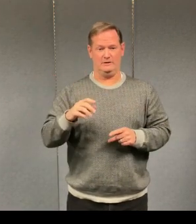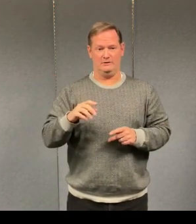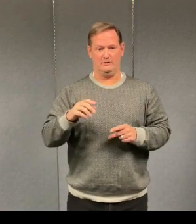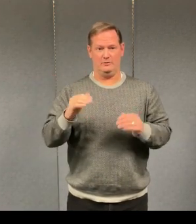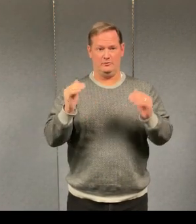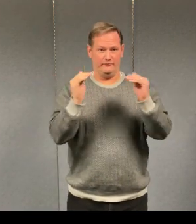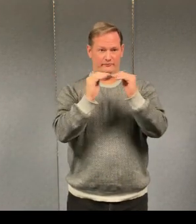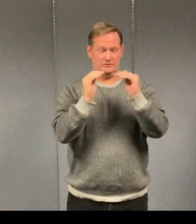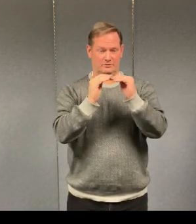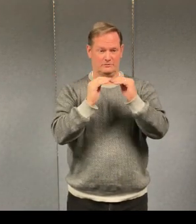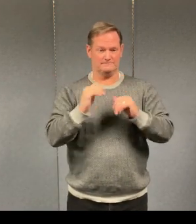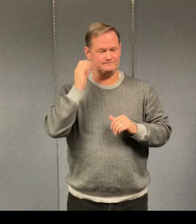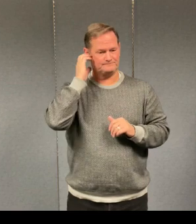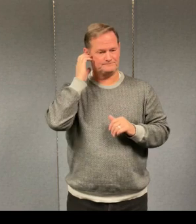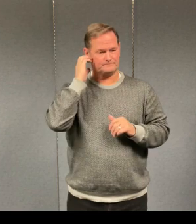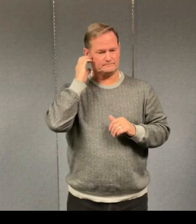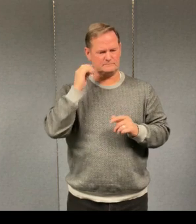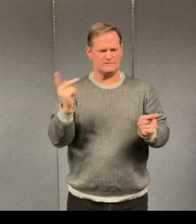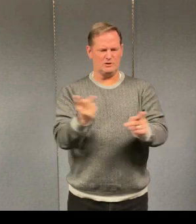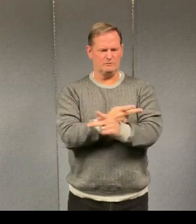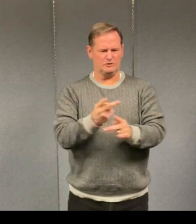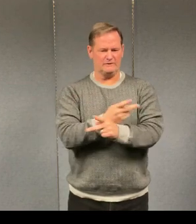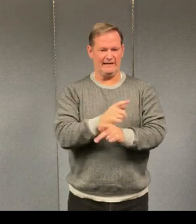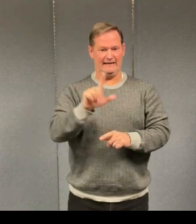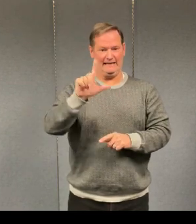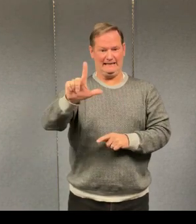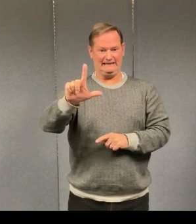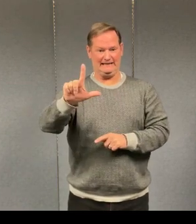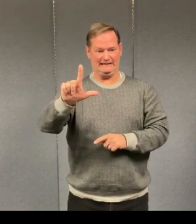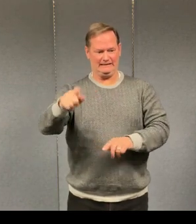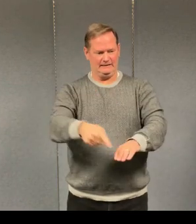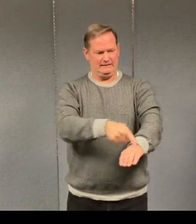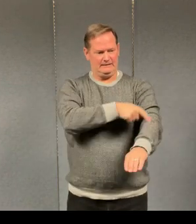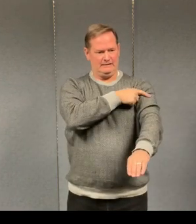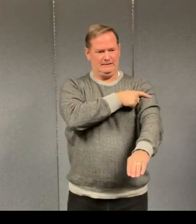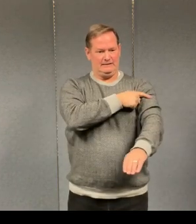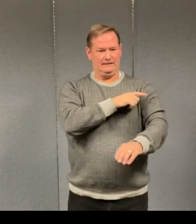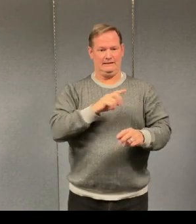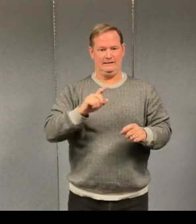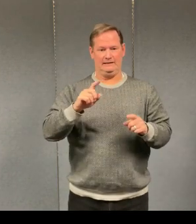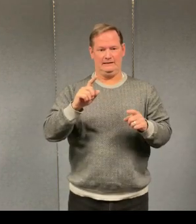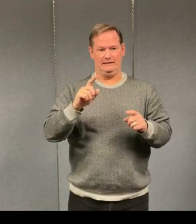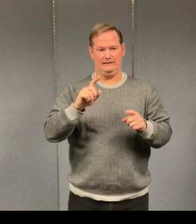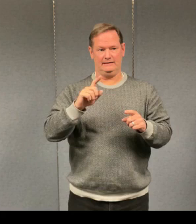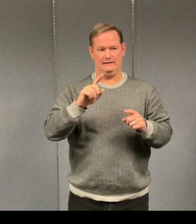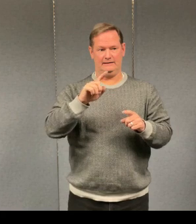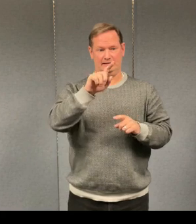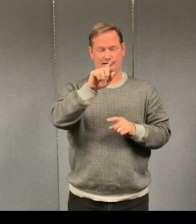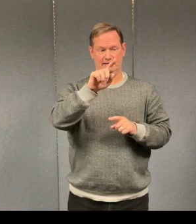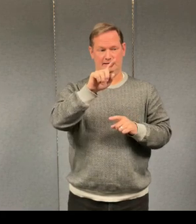we multiply length times width. So we get how many square feet? That's